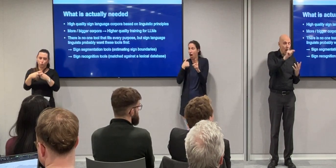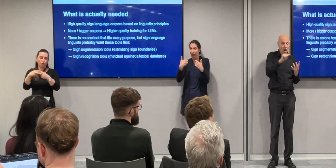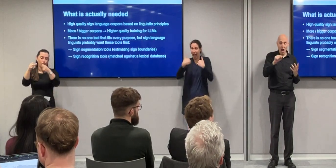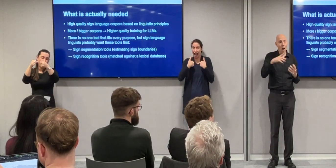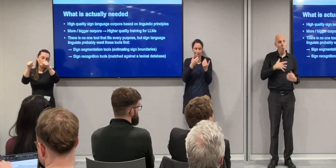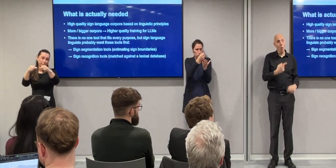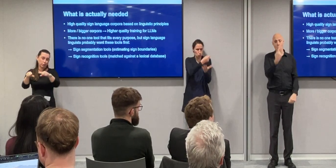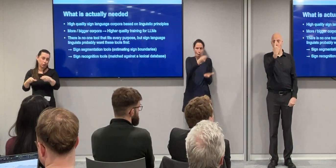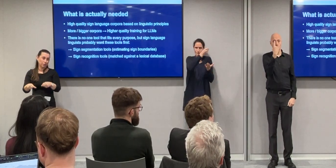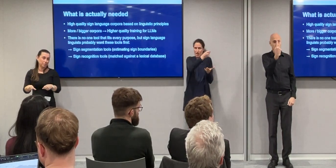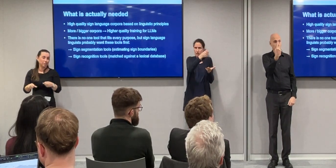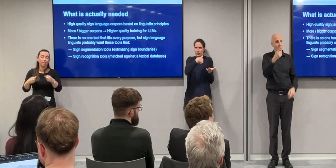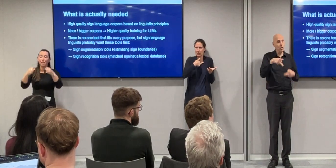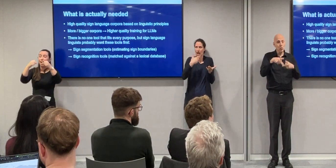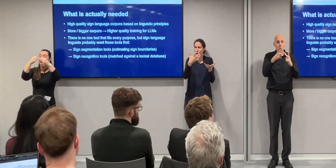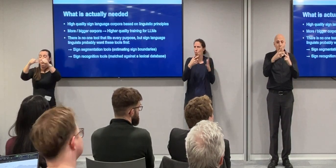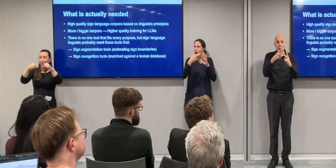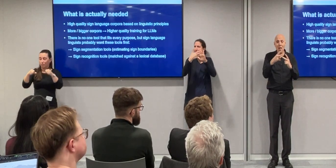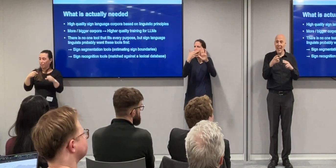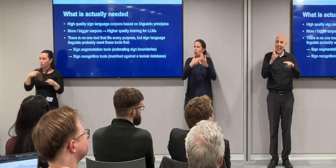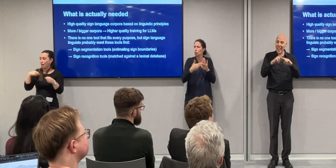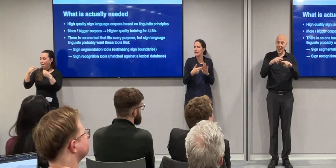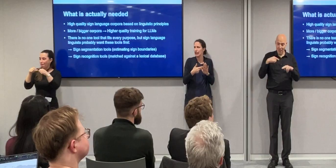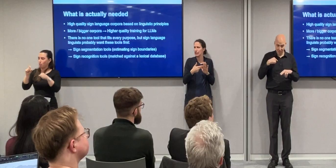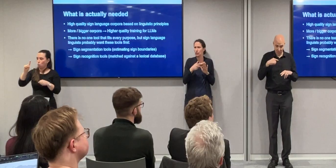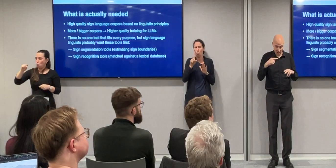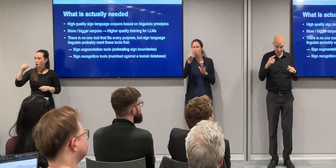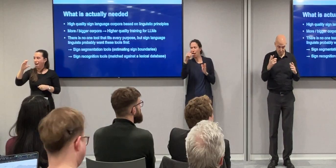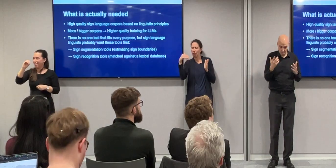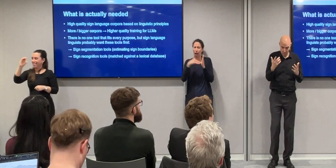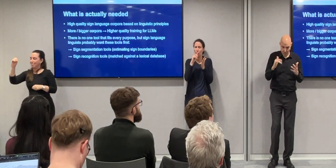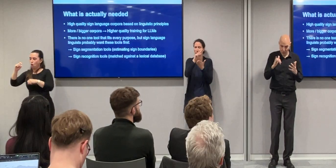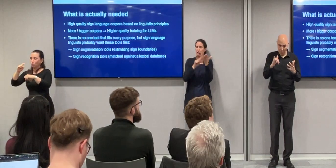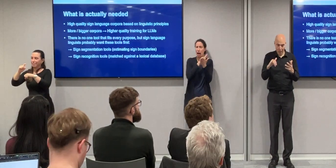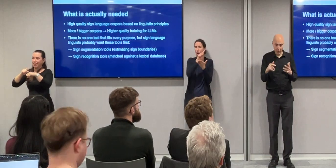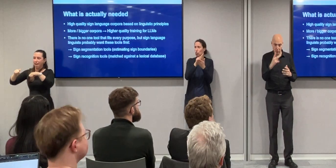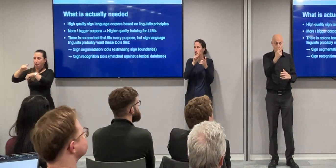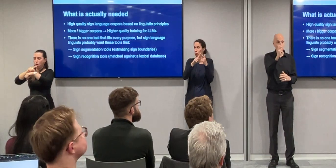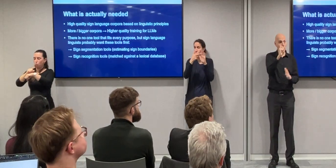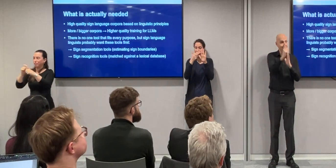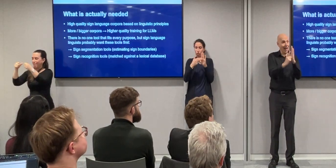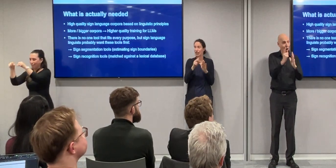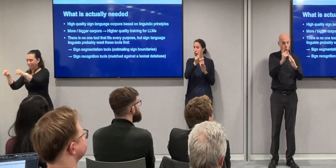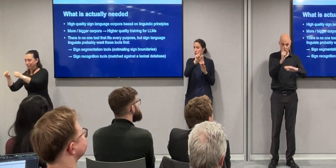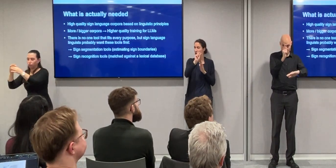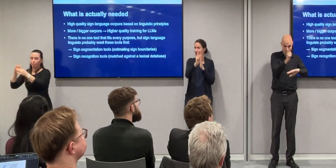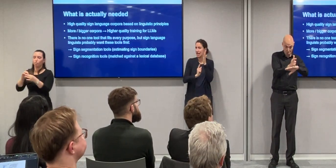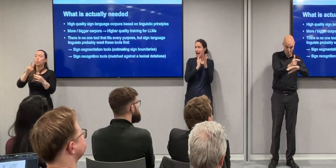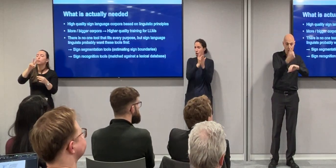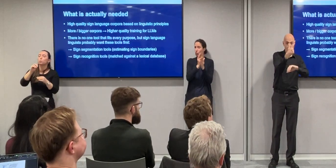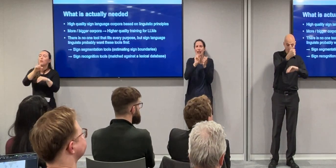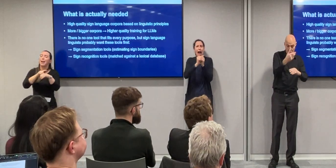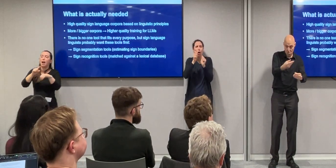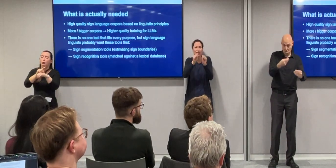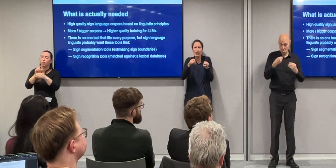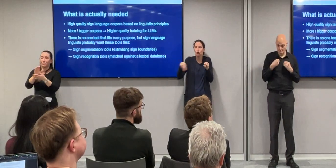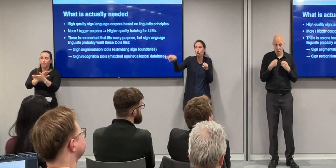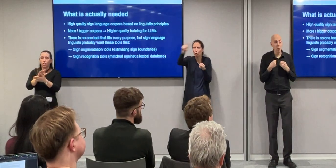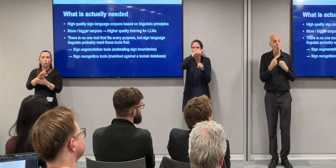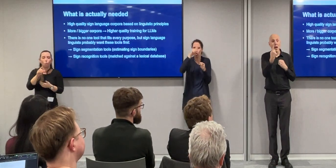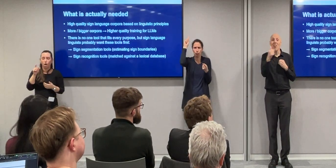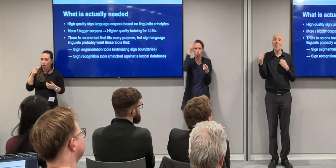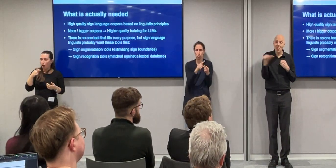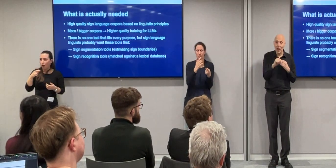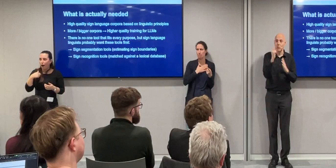it's going to take me 1,000 hours to annotate 20 hours of video, what can you give me that will cut that job